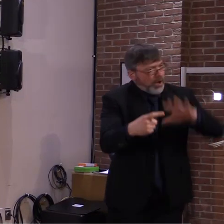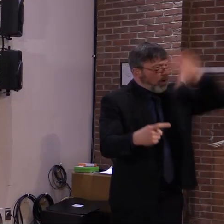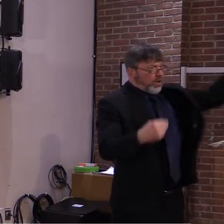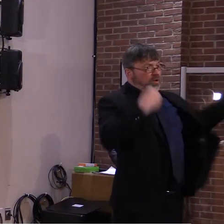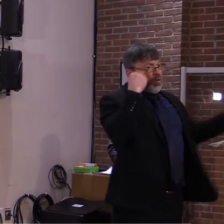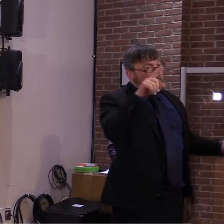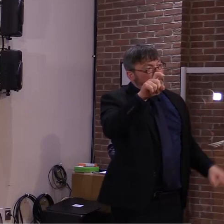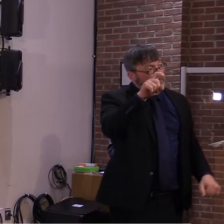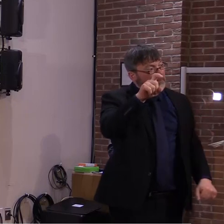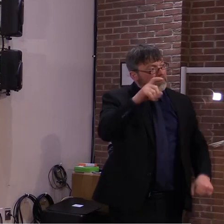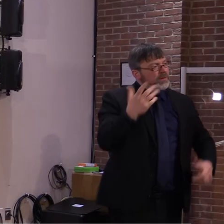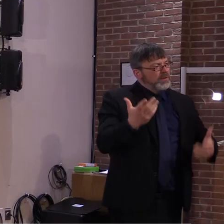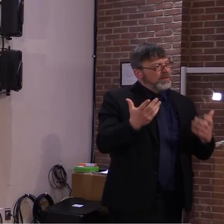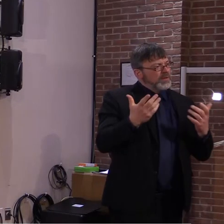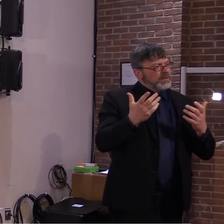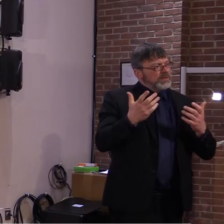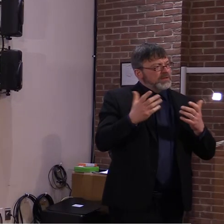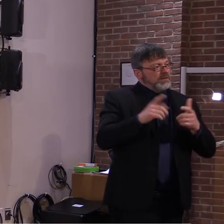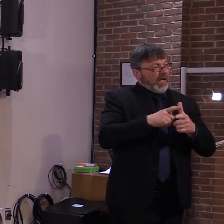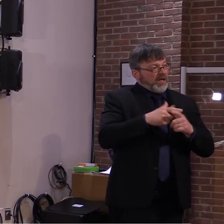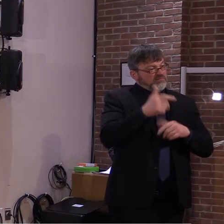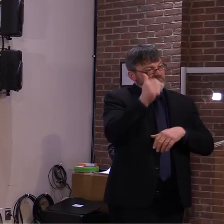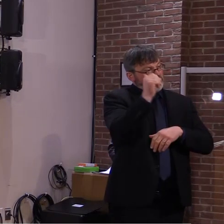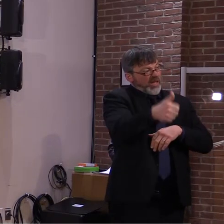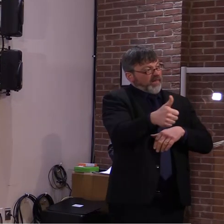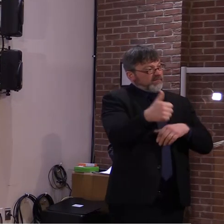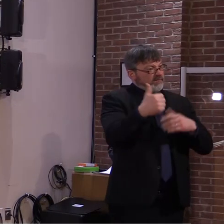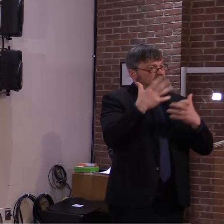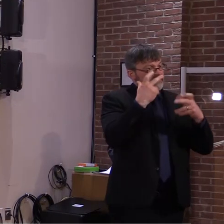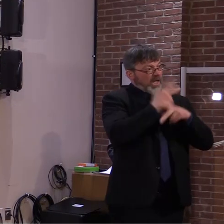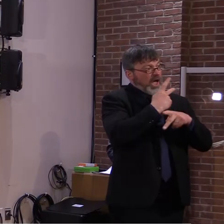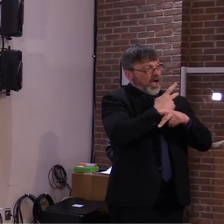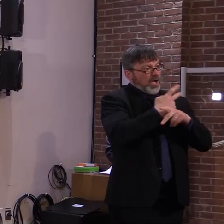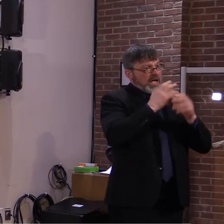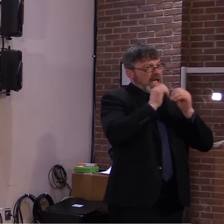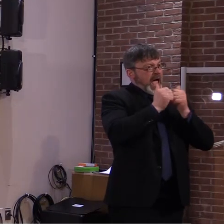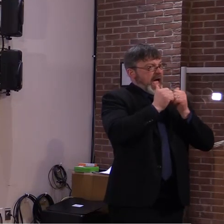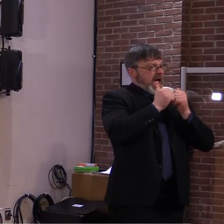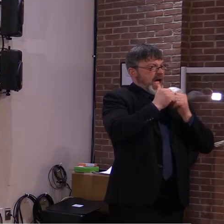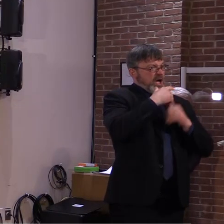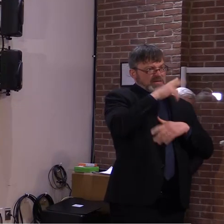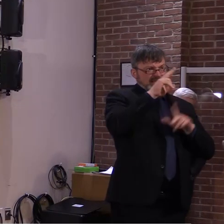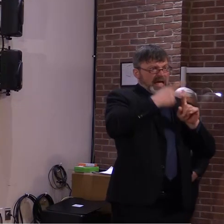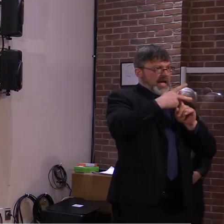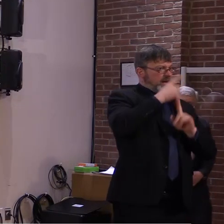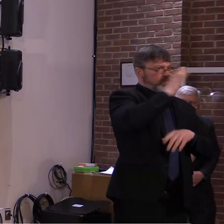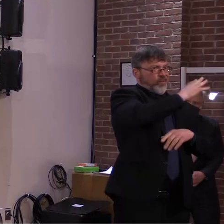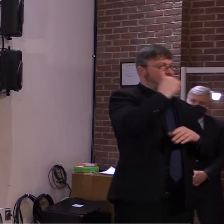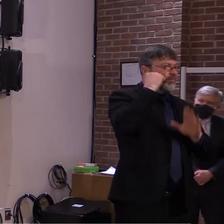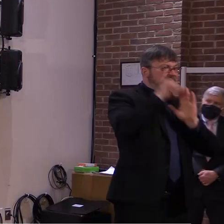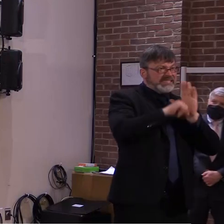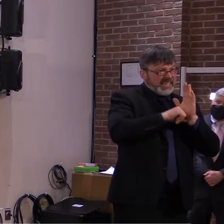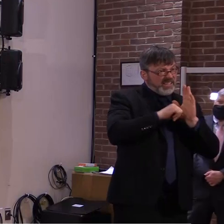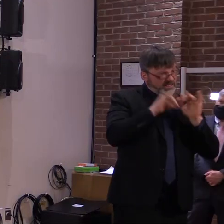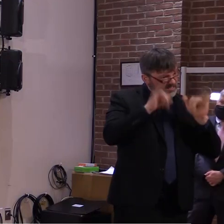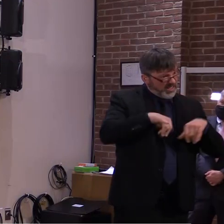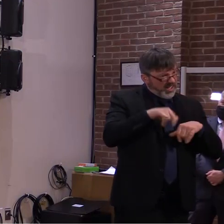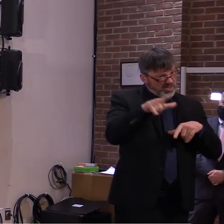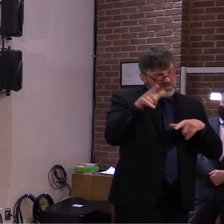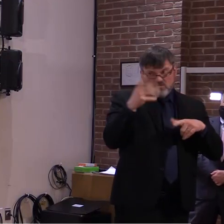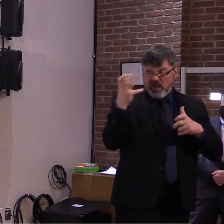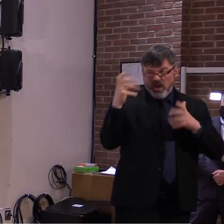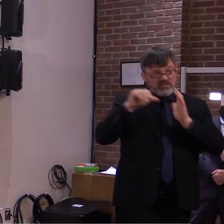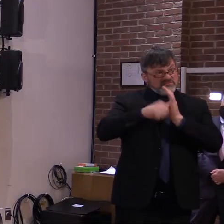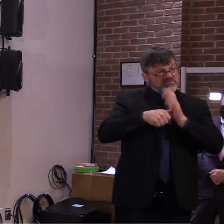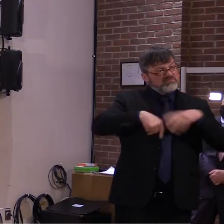Otherwise, how do the travel restrictions impact them if they can't and they have to come back to the state for the second one? Yeah, I just sincerely don't